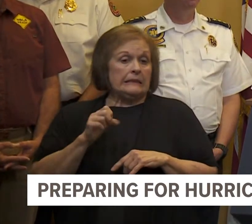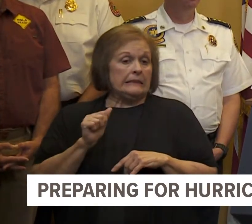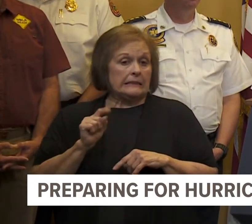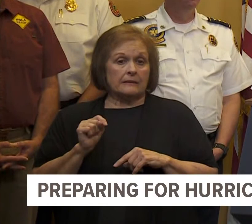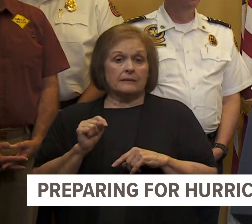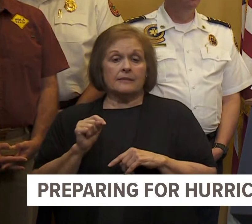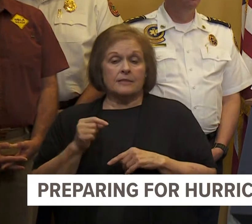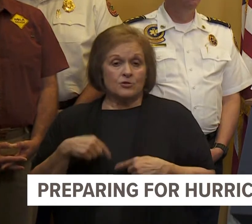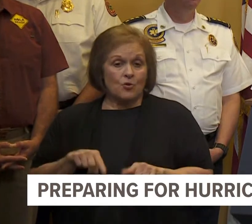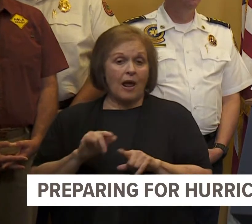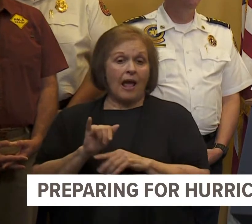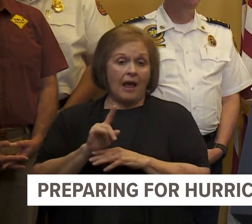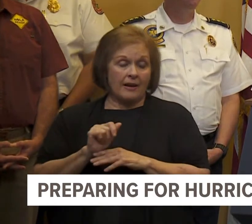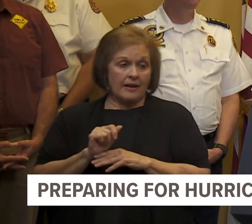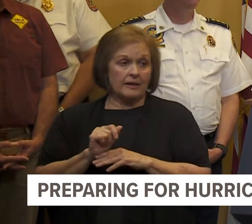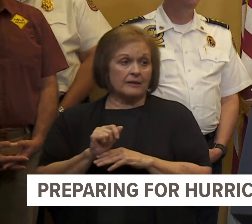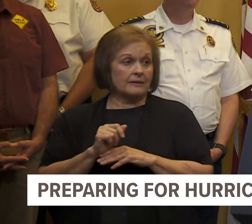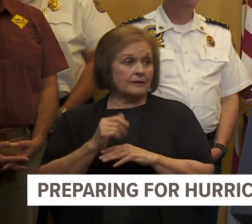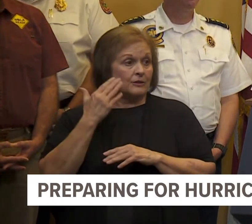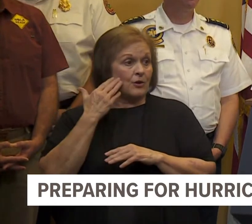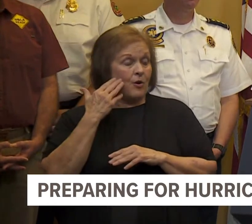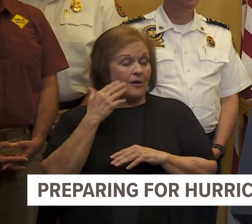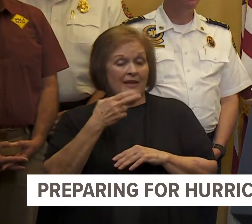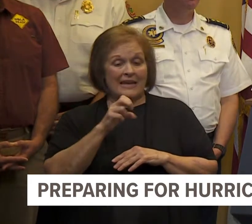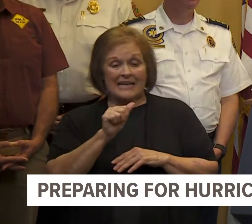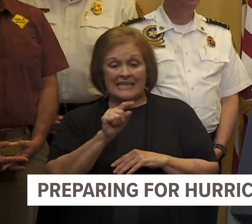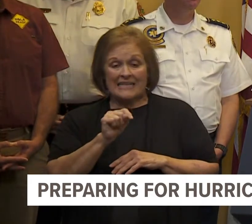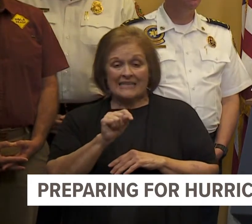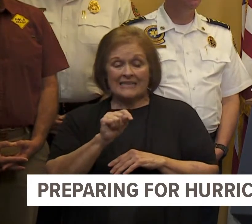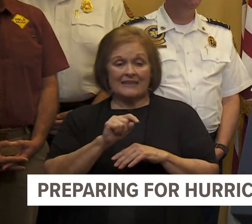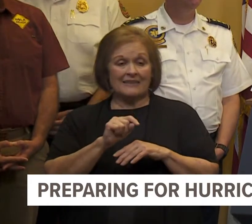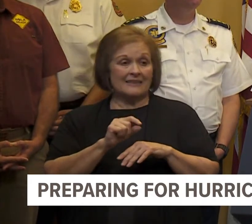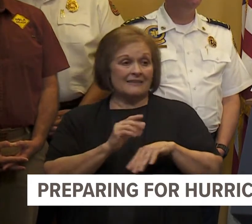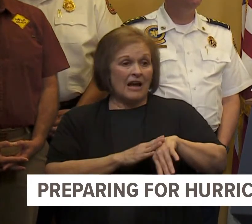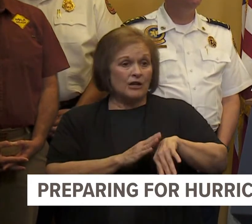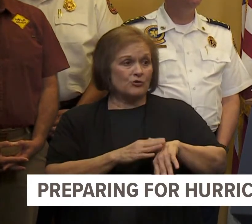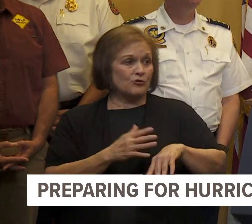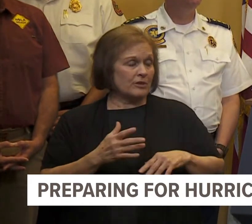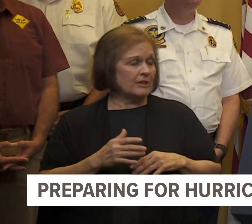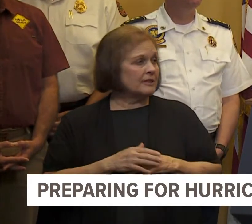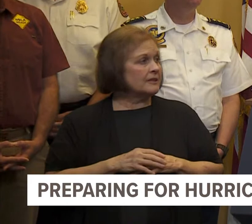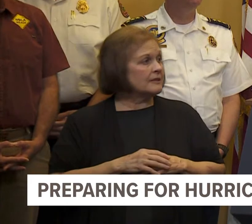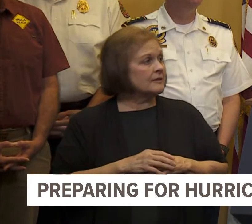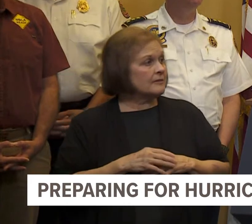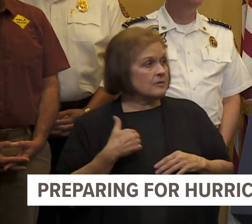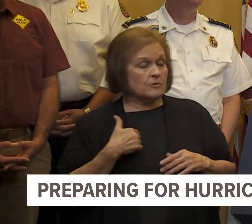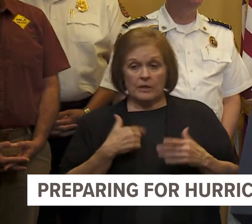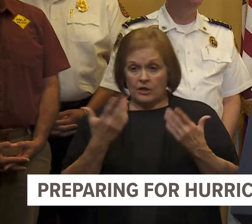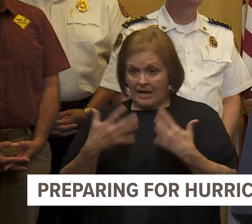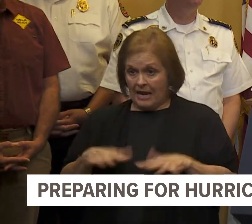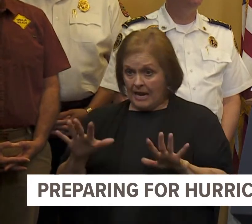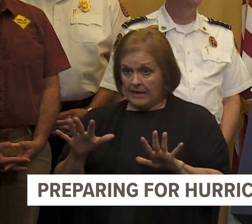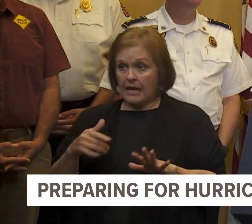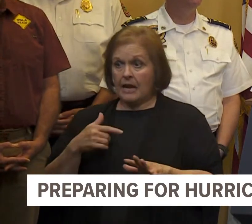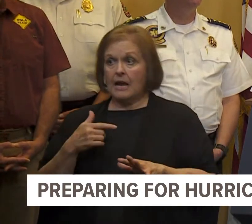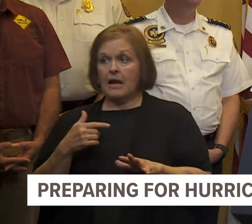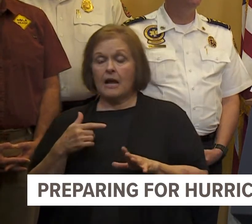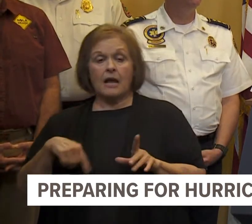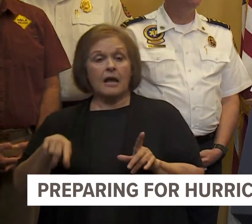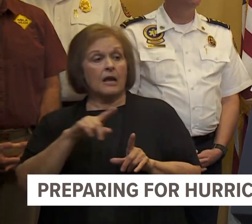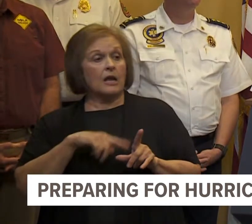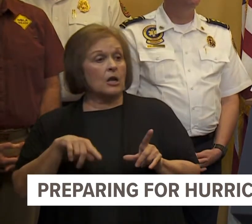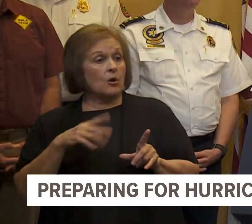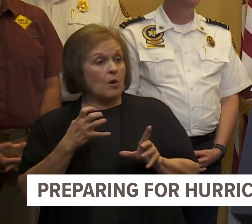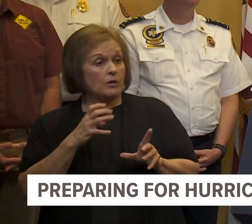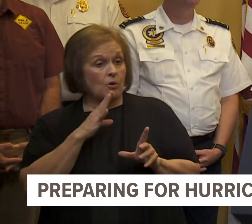experienced during Ida as well, heat advisory and hurricane. John. We're going to end things here. I will make whoever